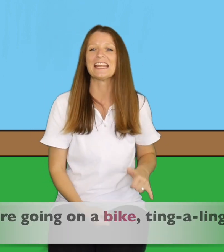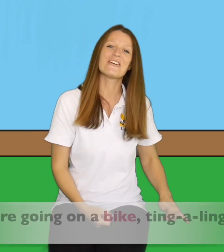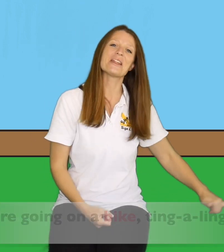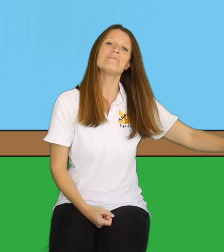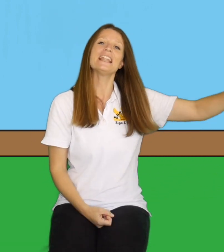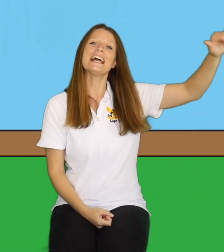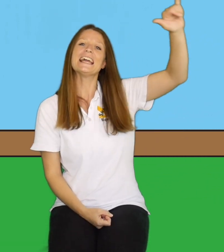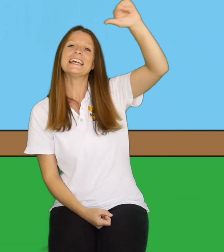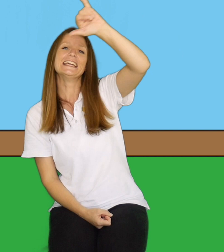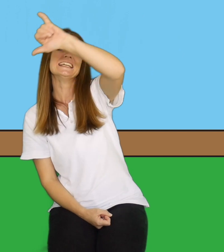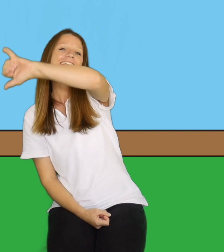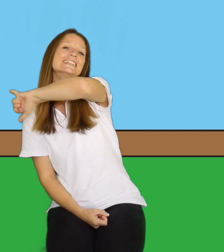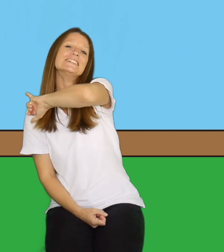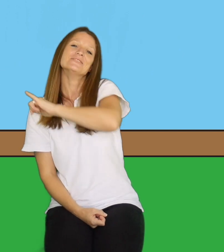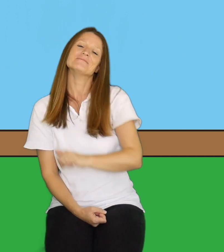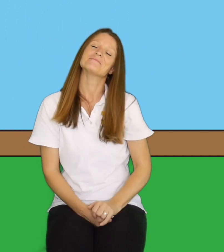on a plane.